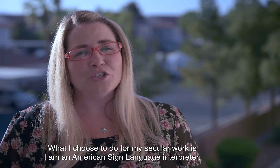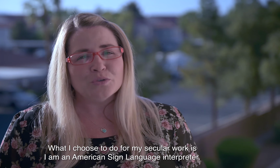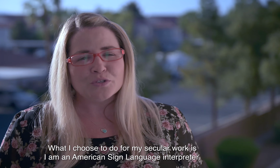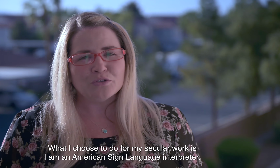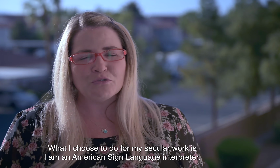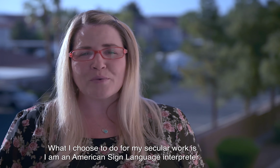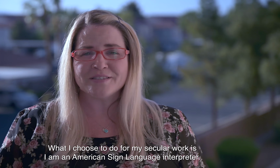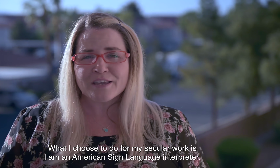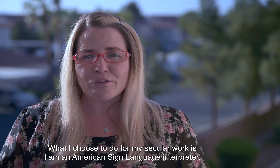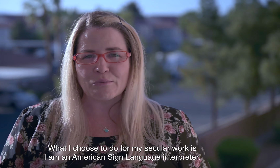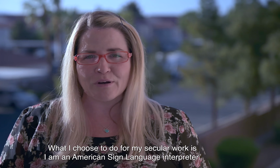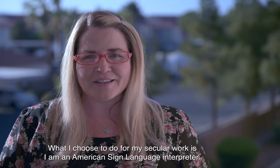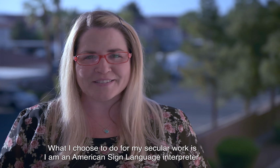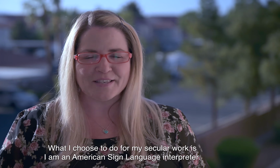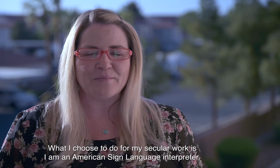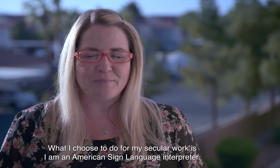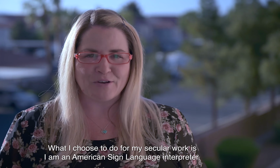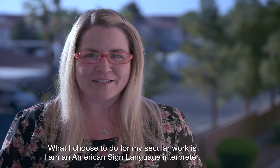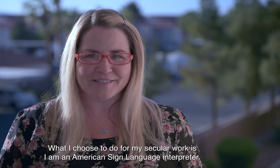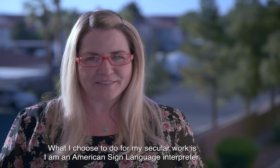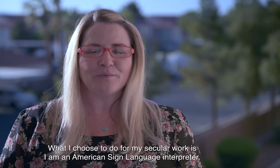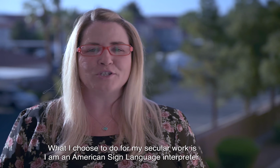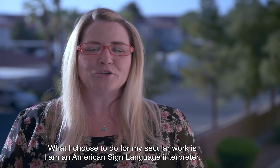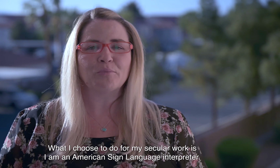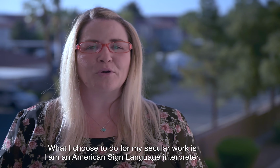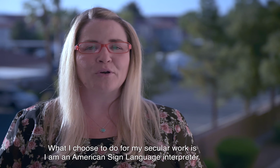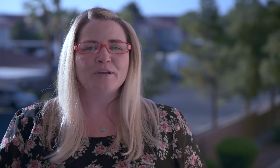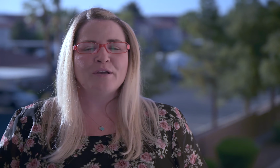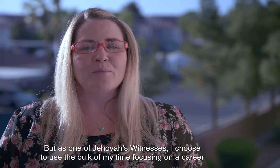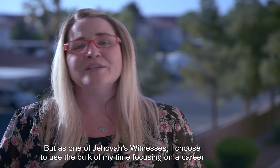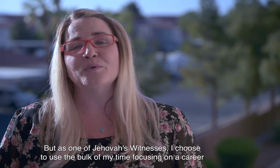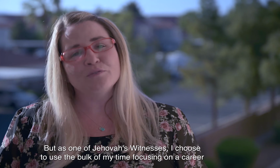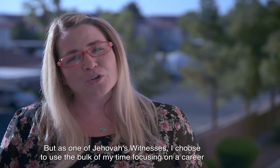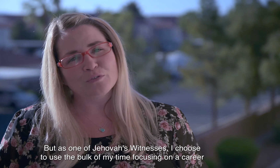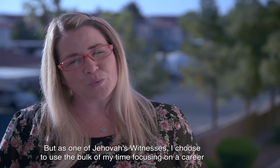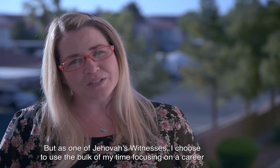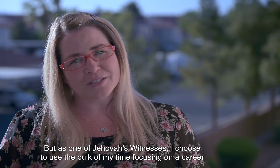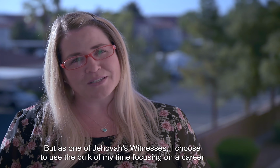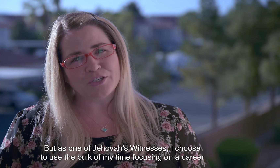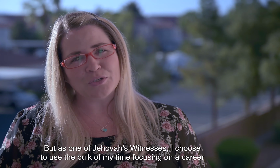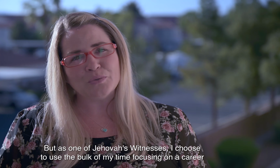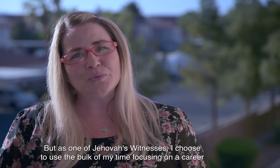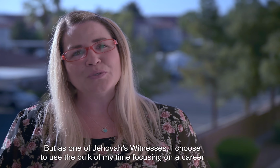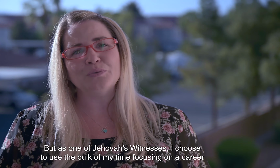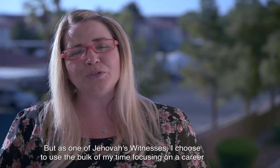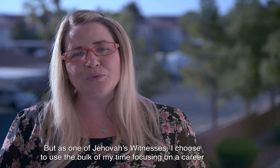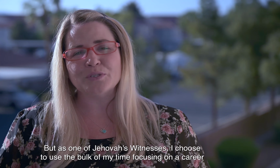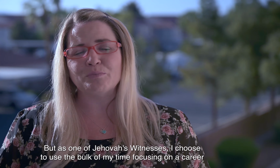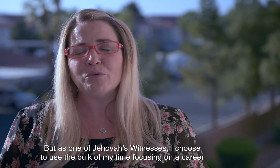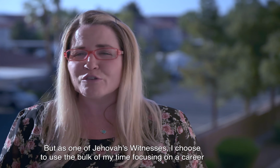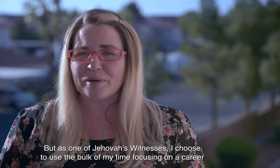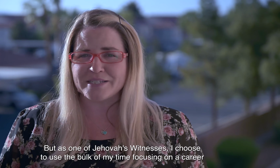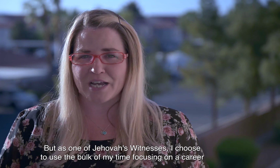What I choose to do for my secular work is I'm an American Sign Language interpreter. But as one of Jehovah's Witnesses, I choose to